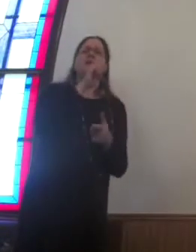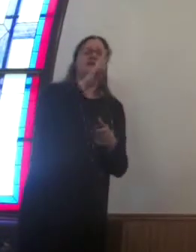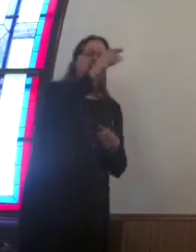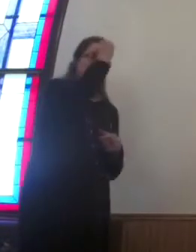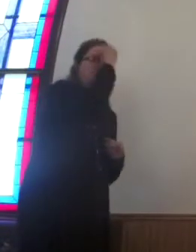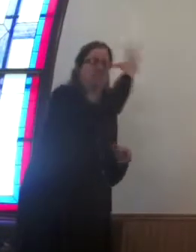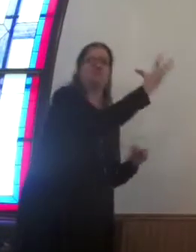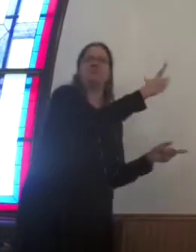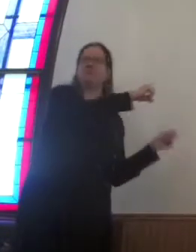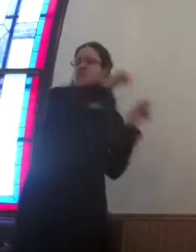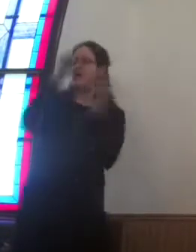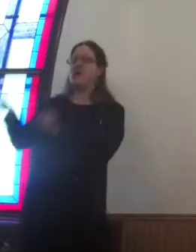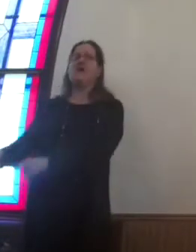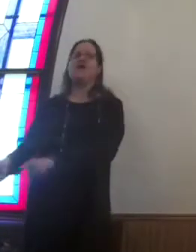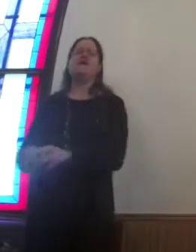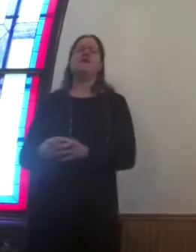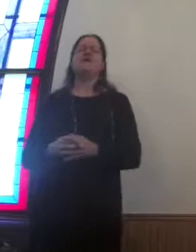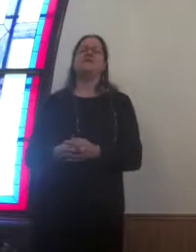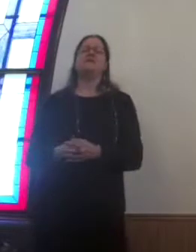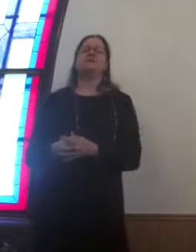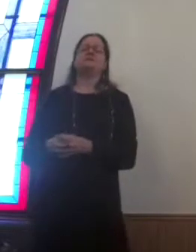disciple.